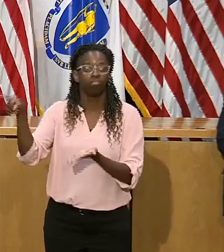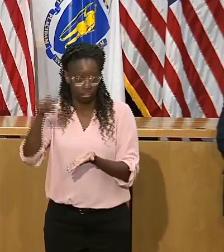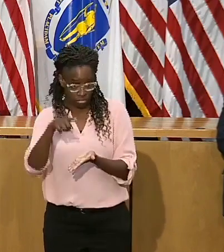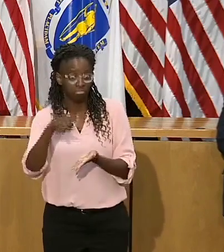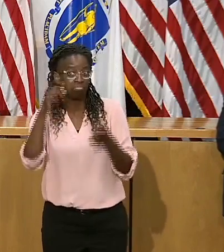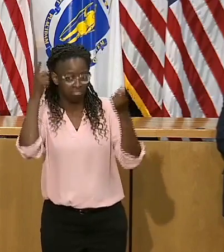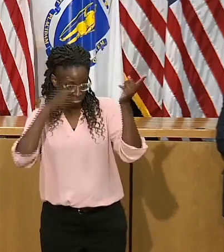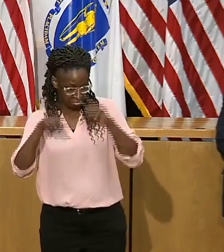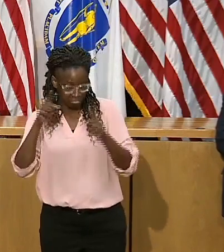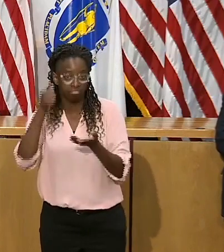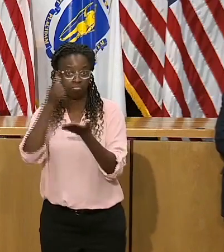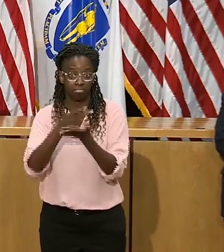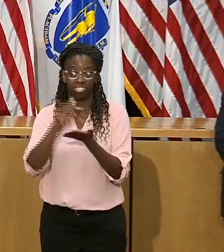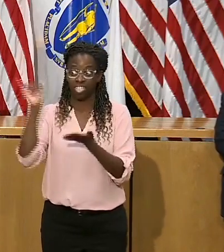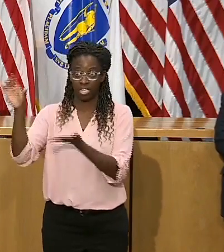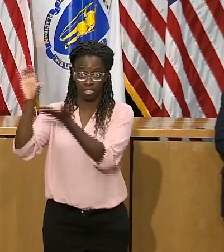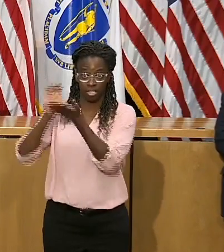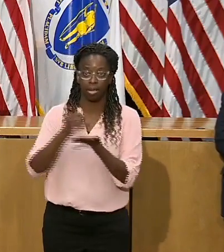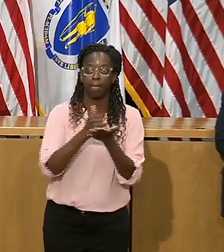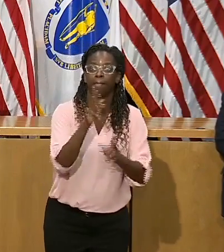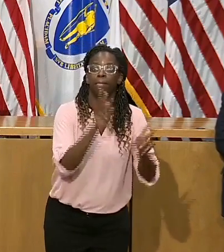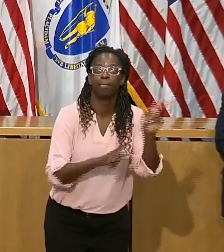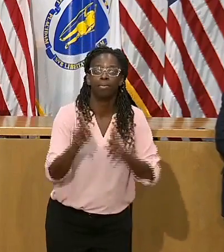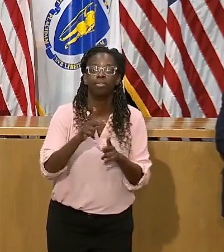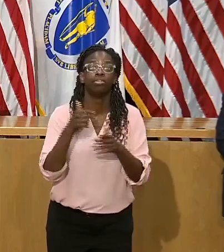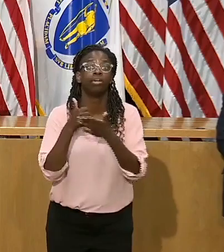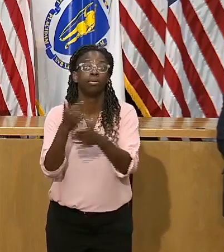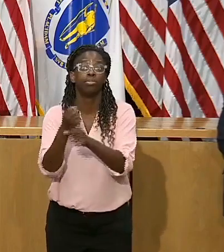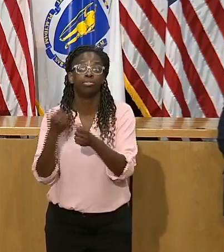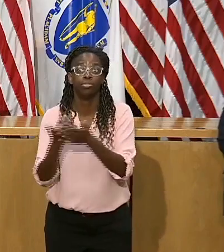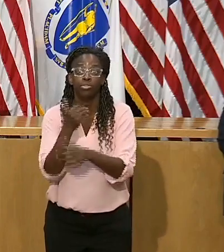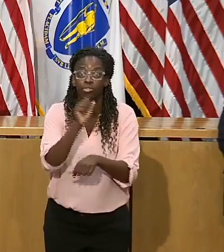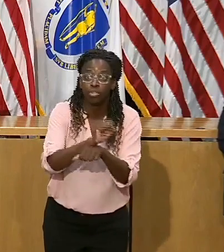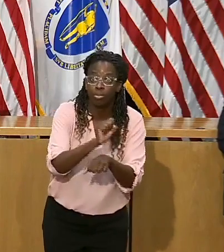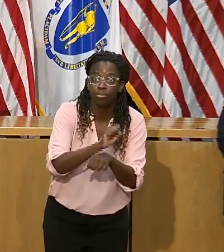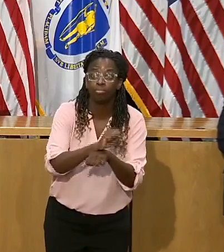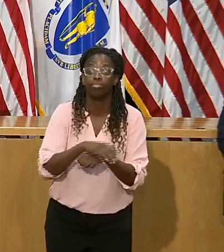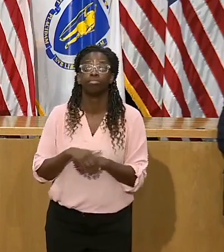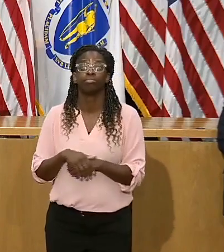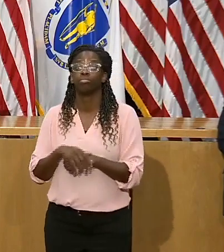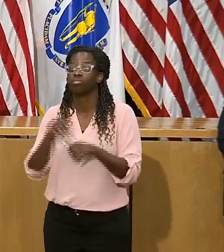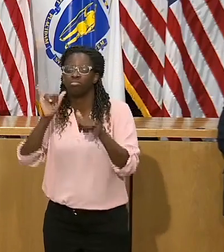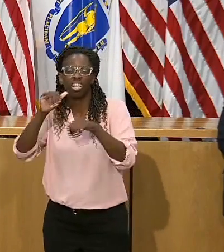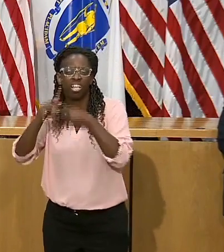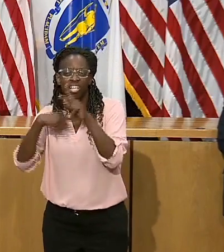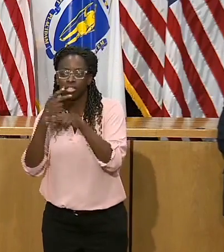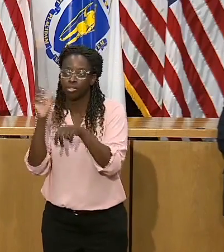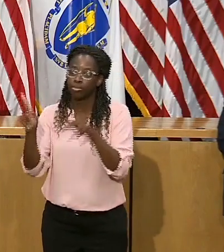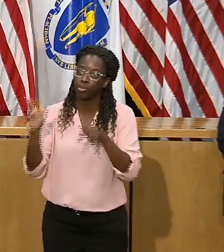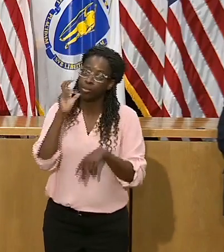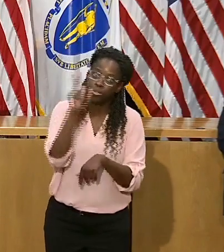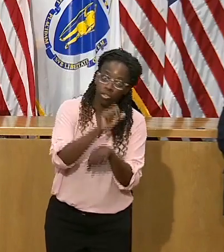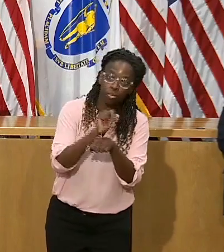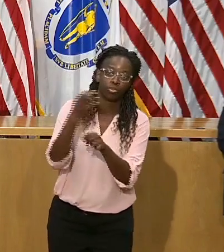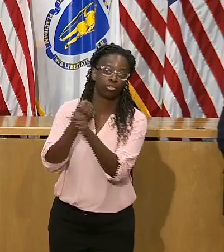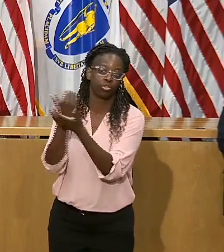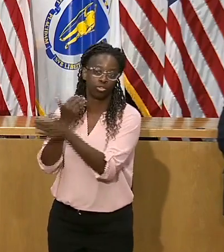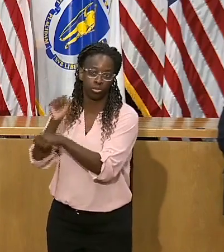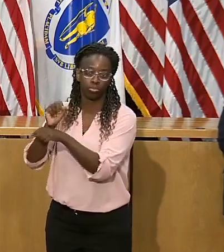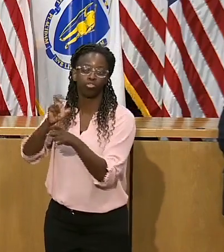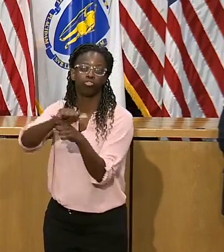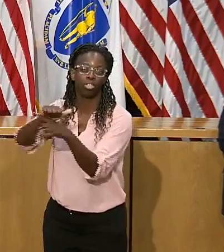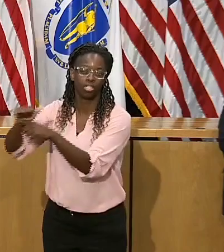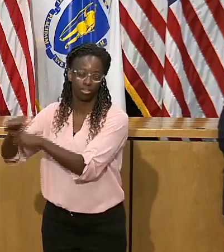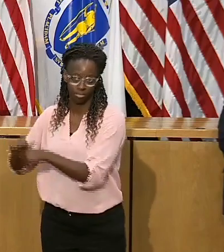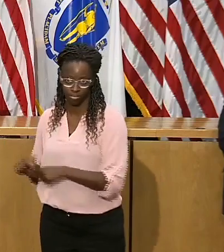together post-spring. Throughout the pandemic, the downtown small businesses and individuals